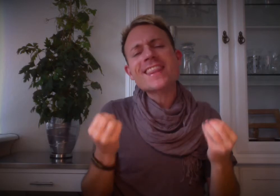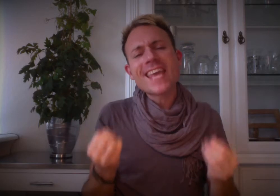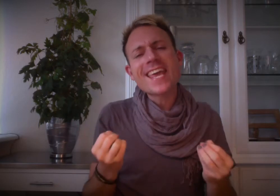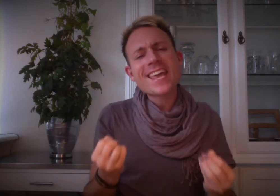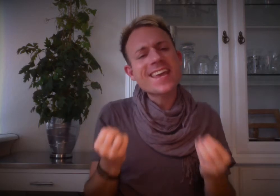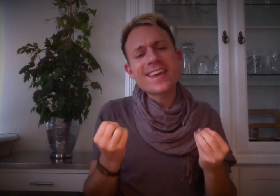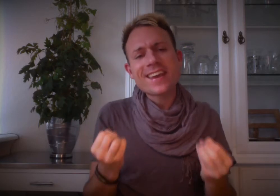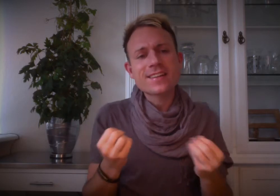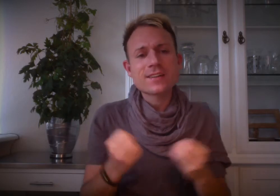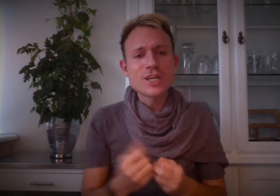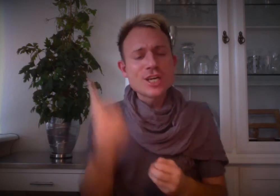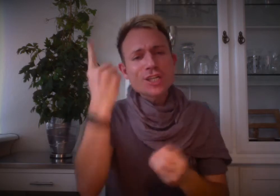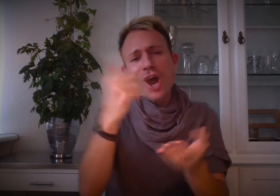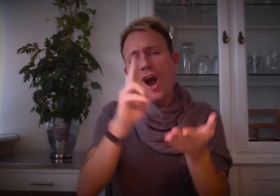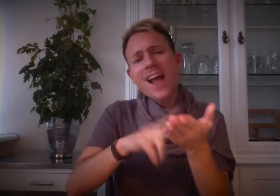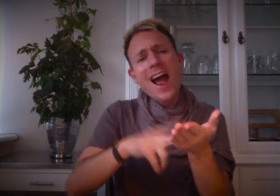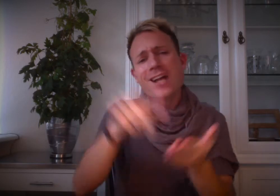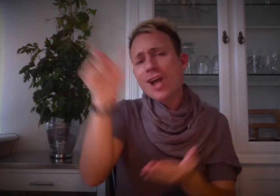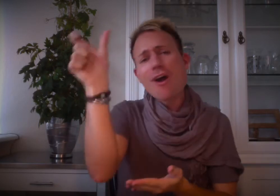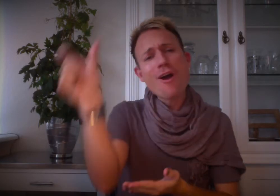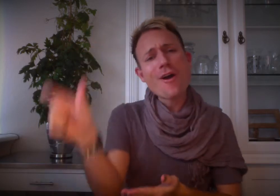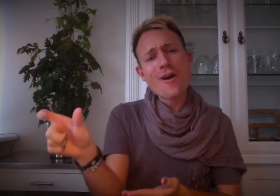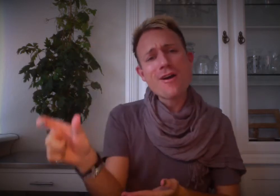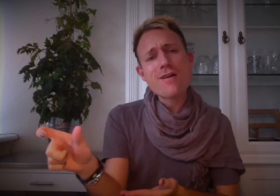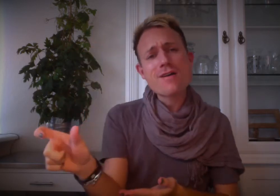Just ask her